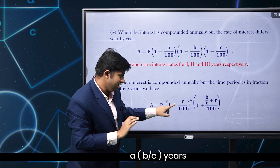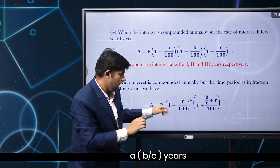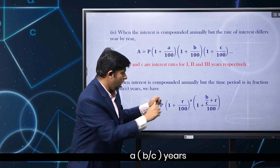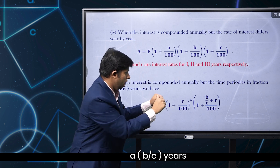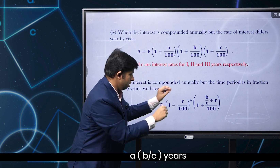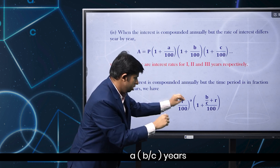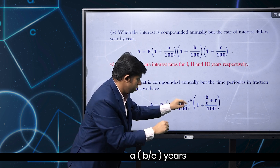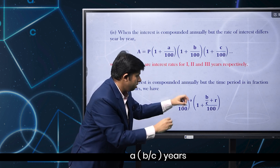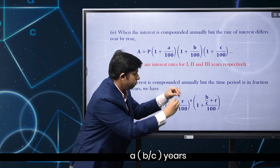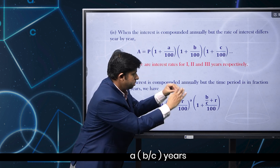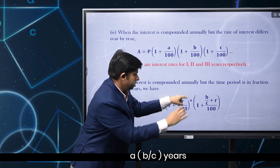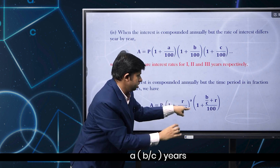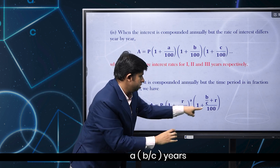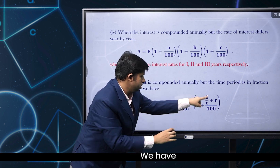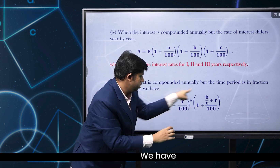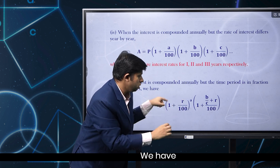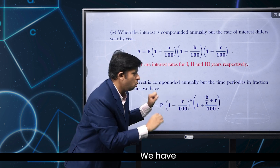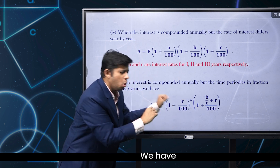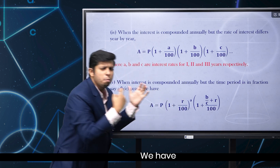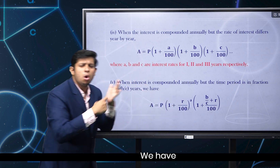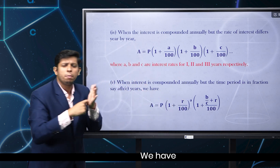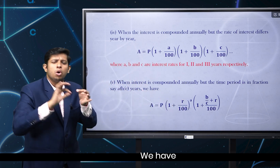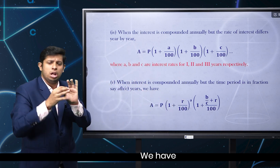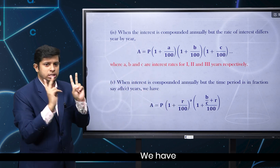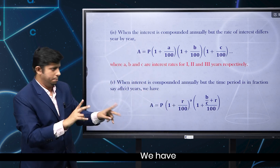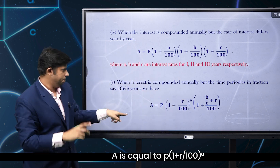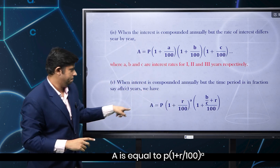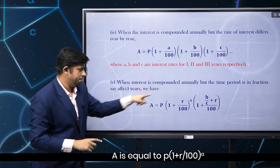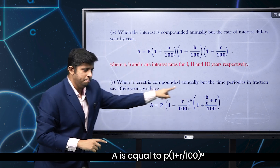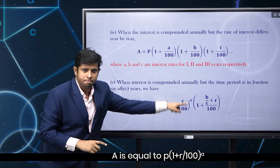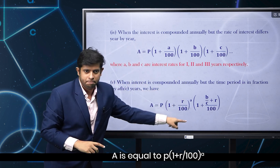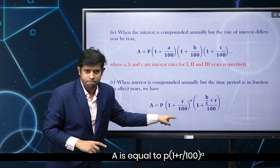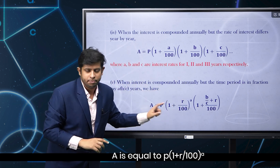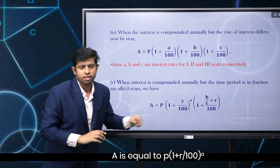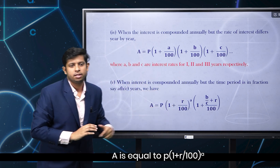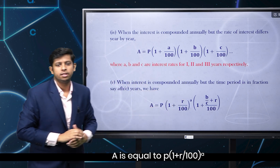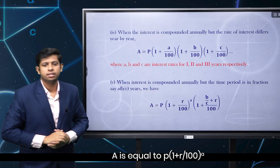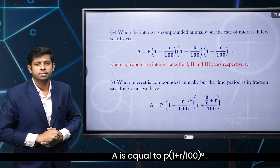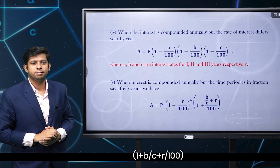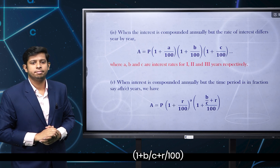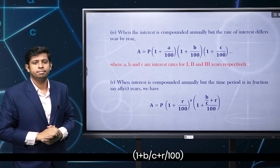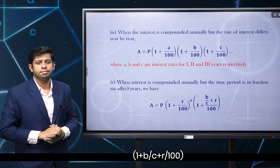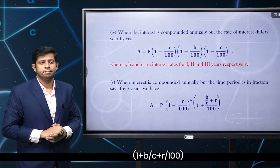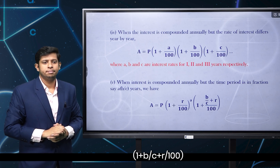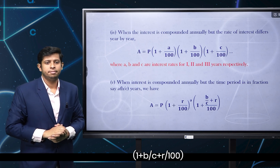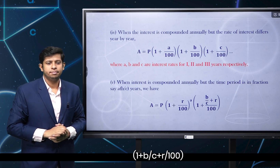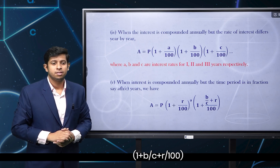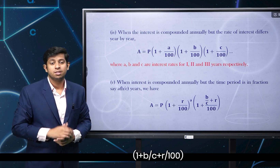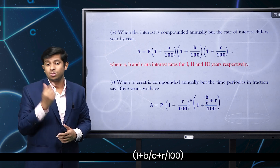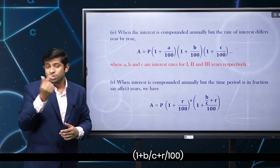A is equals to P of 1 plus R by 100 whole to the power of A of 1 plus B by C plus R by 100.